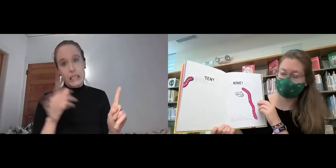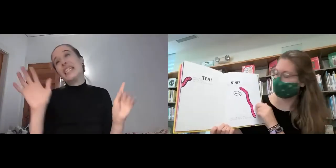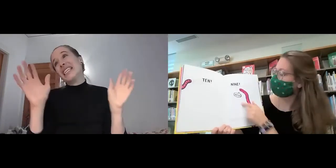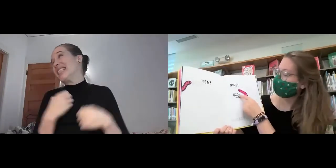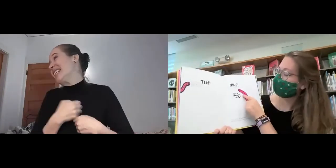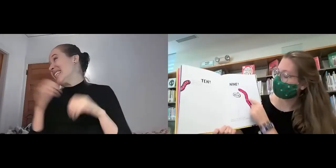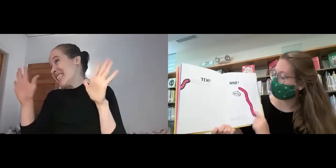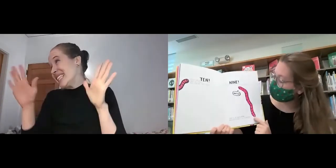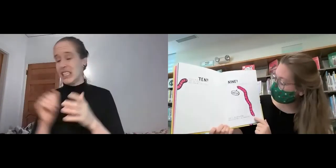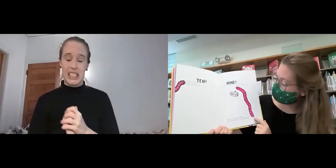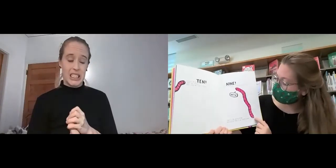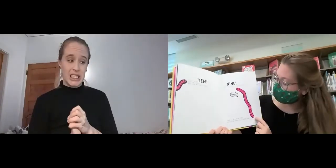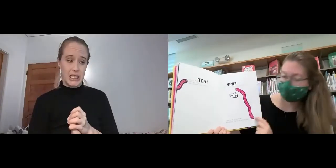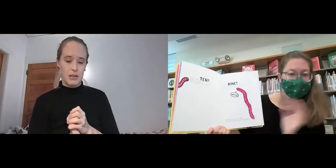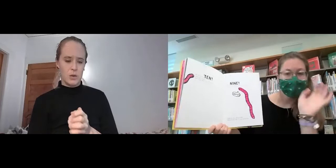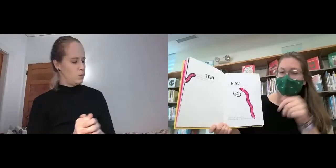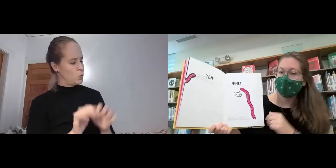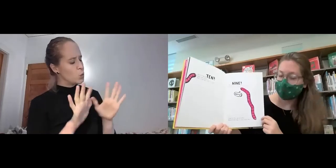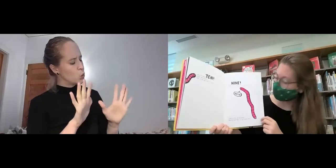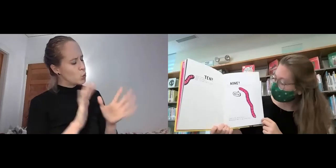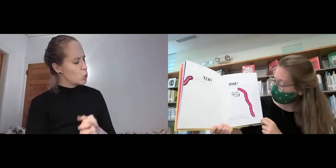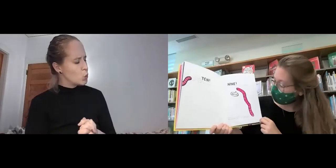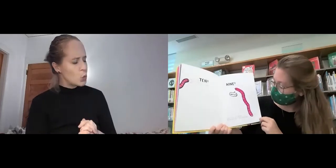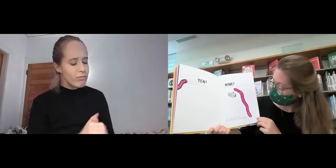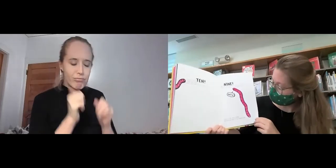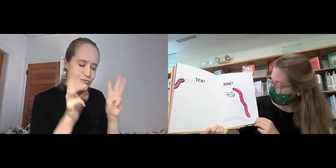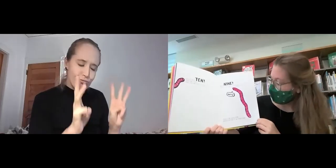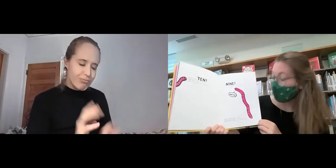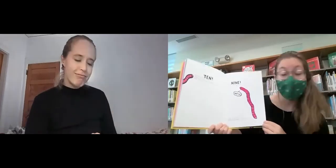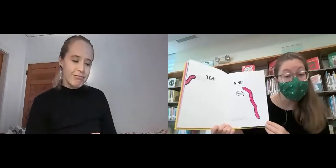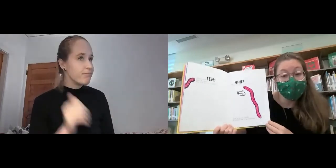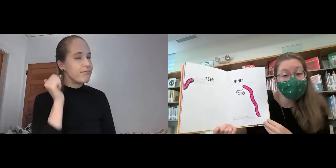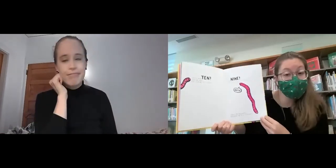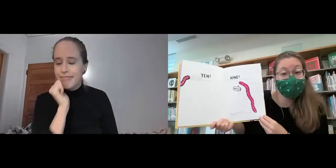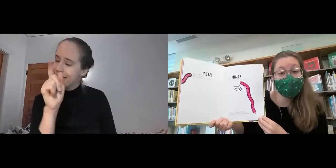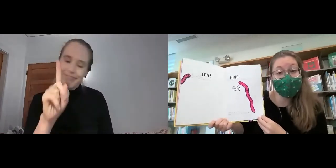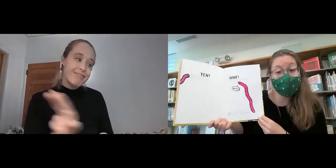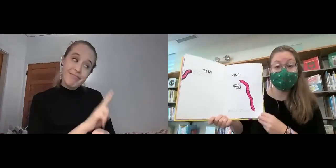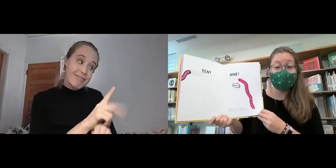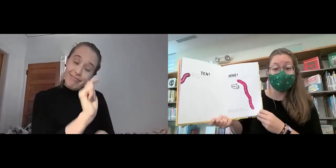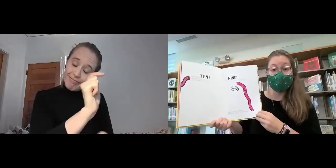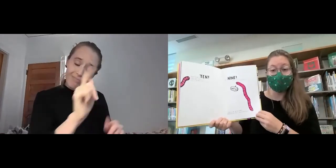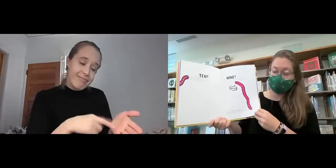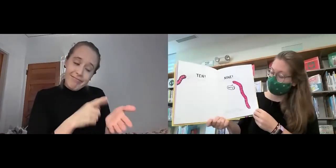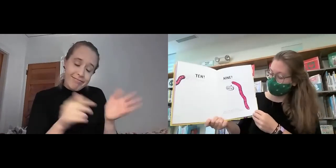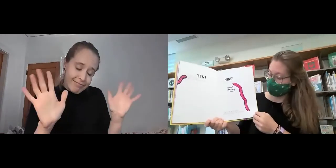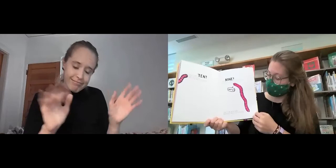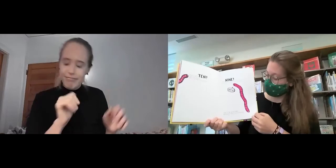Sorry, says worm 9. That's okay. Everybody has to go to the bathroom